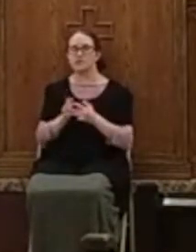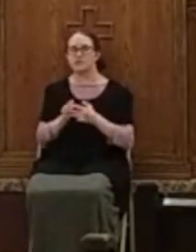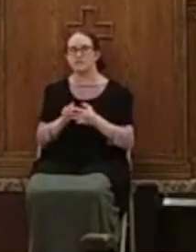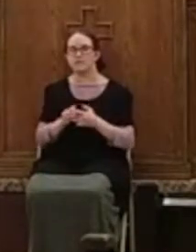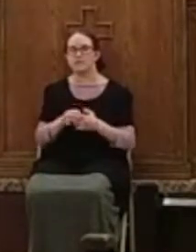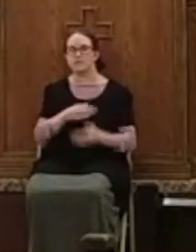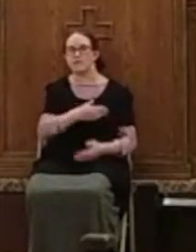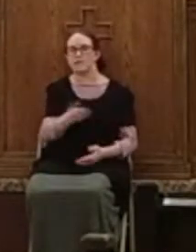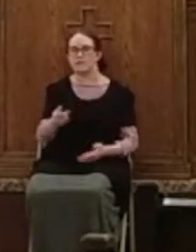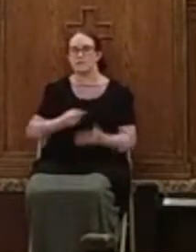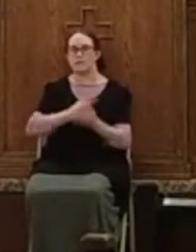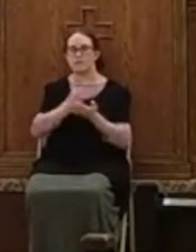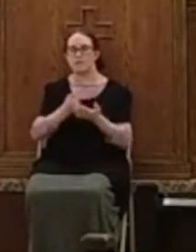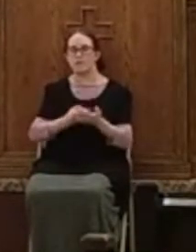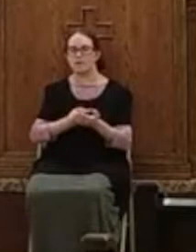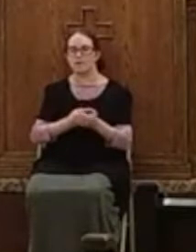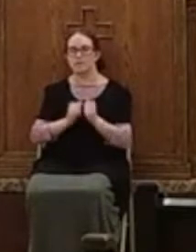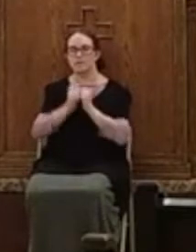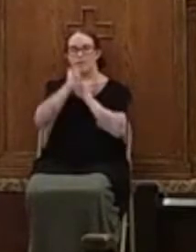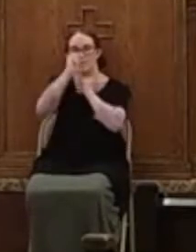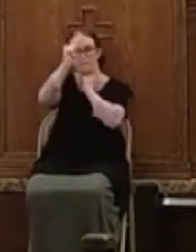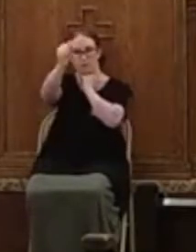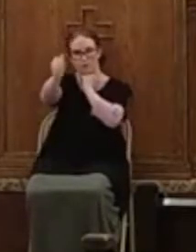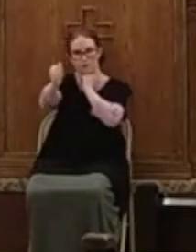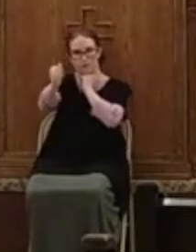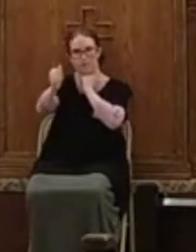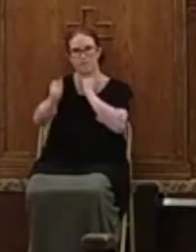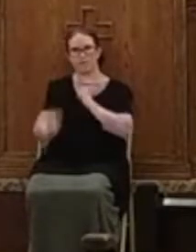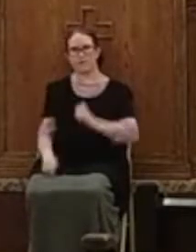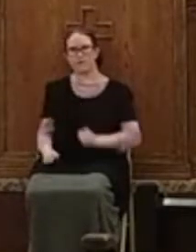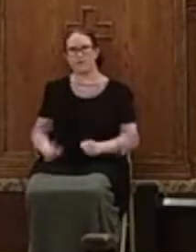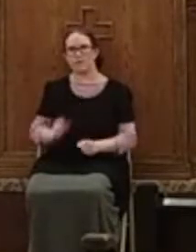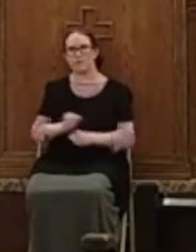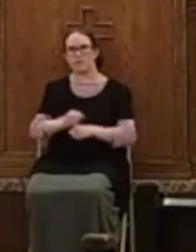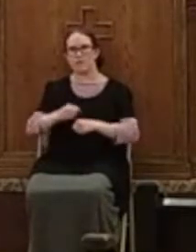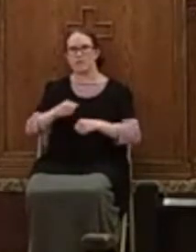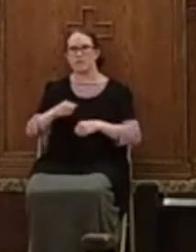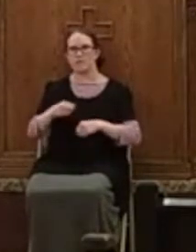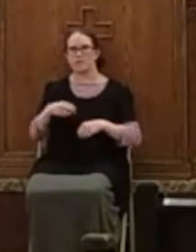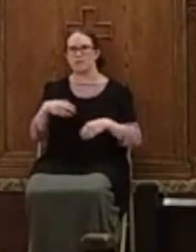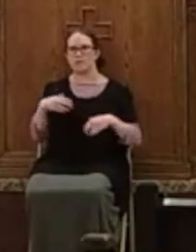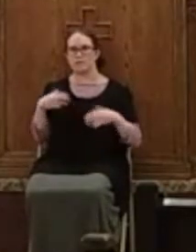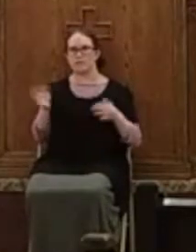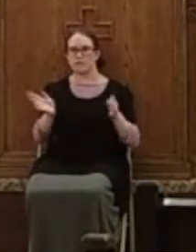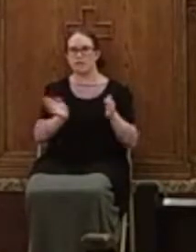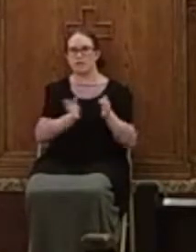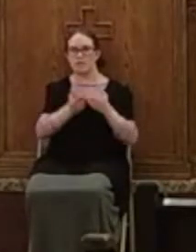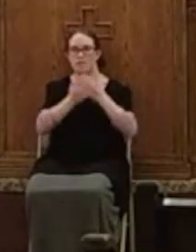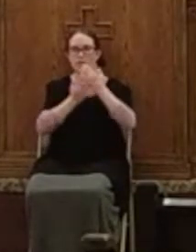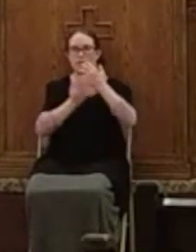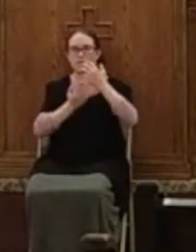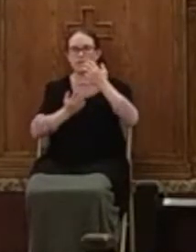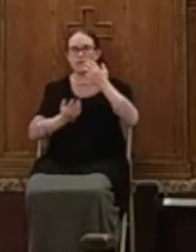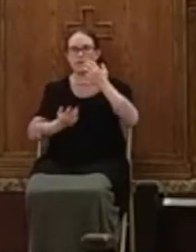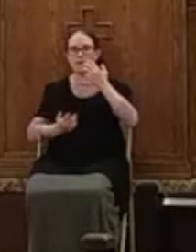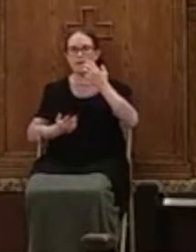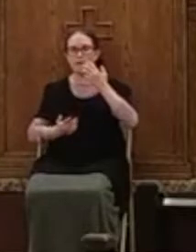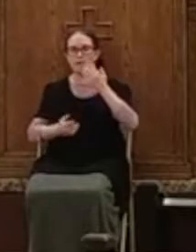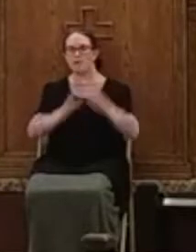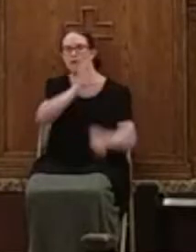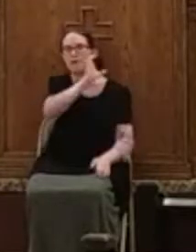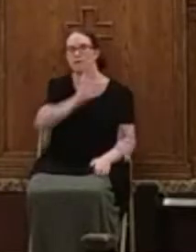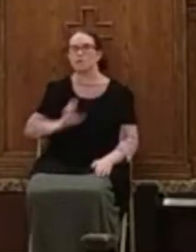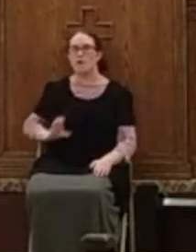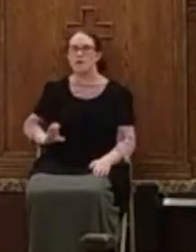ye who sometimes were far off are made nigh by the blood of Christ.